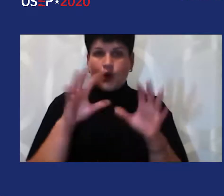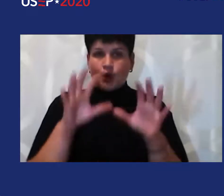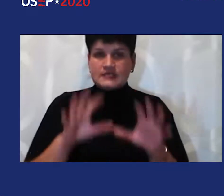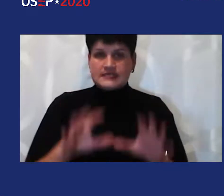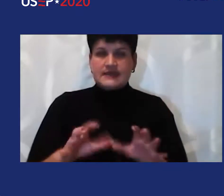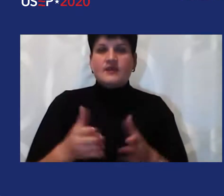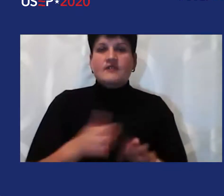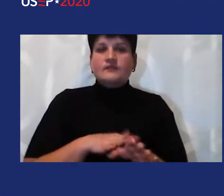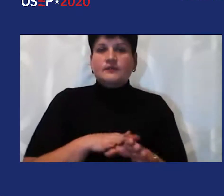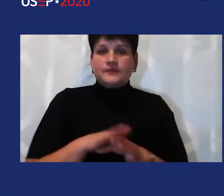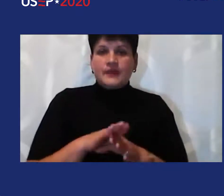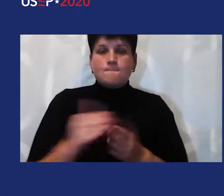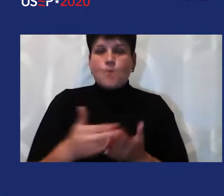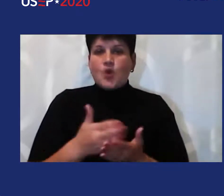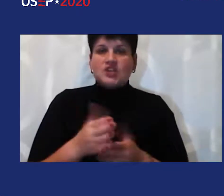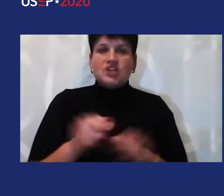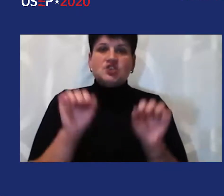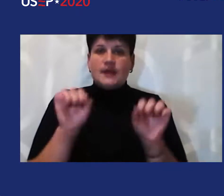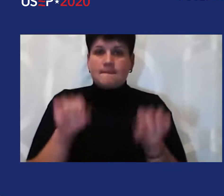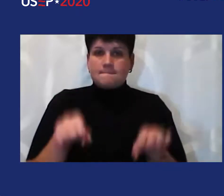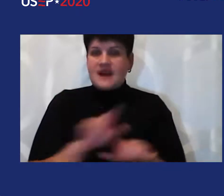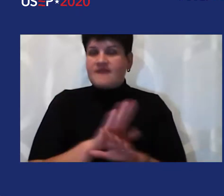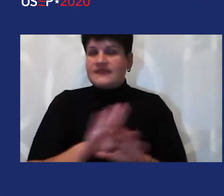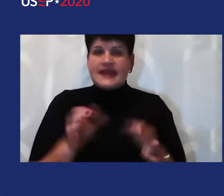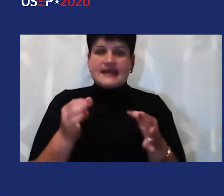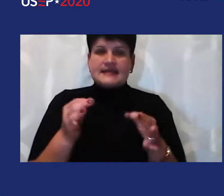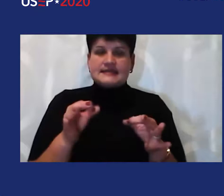convenient method of voting for yourself is a very